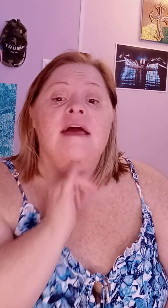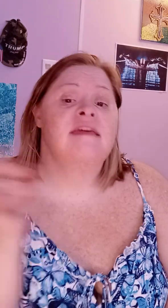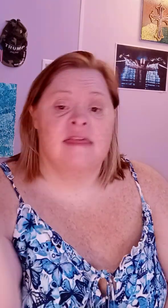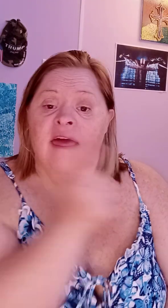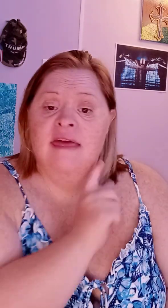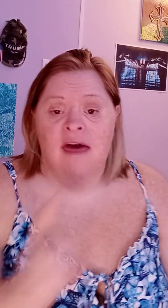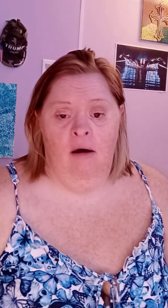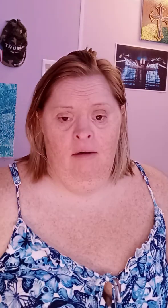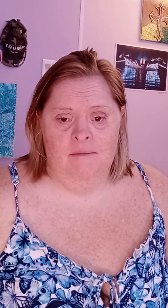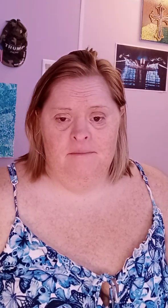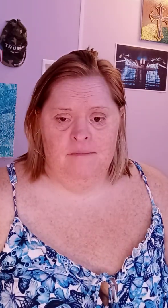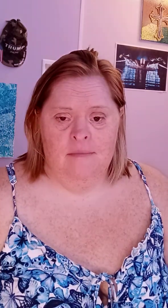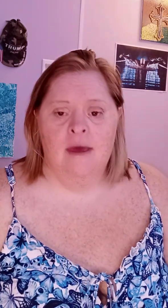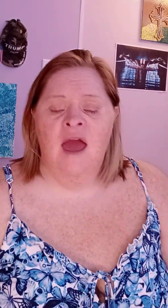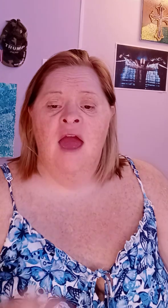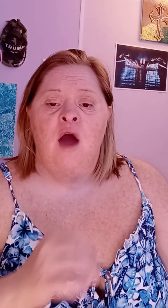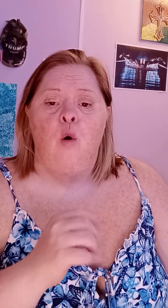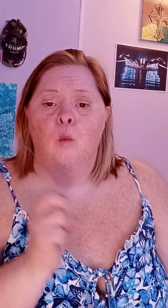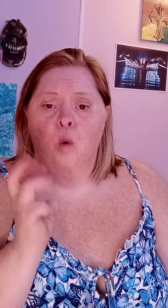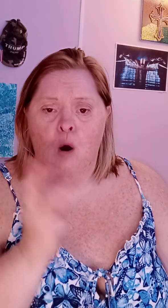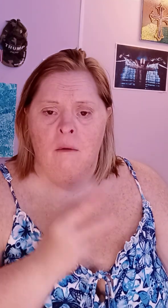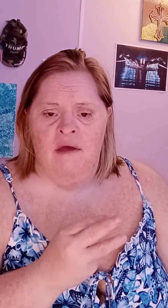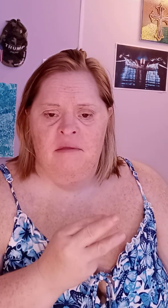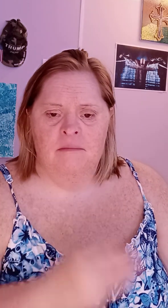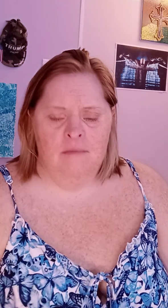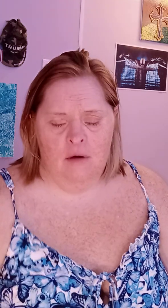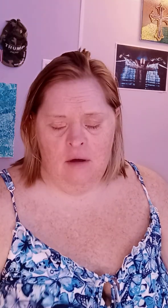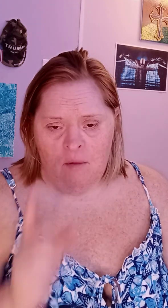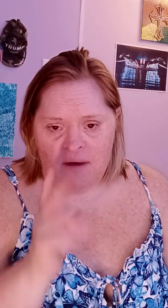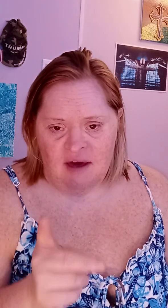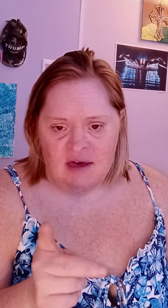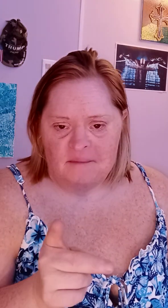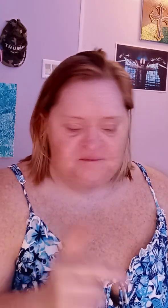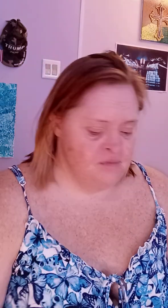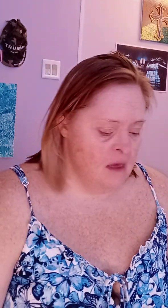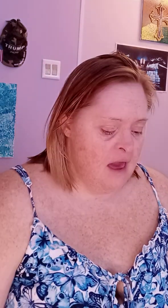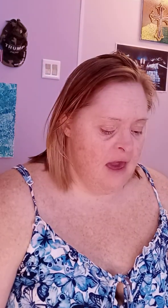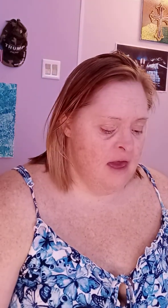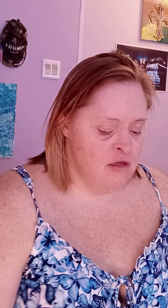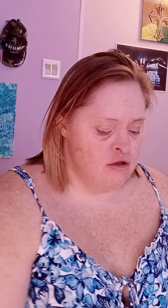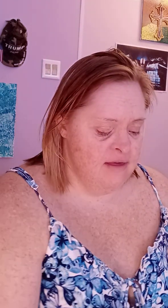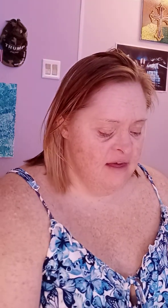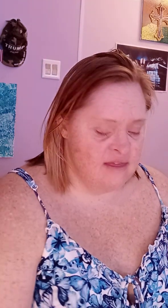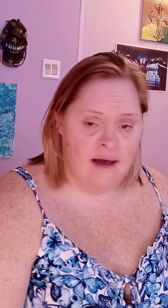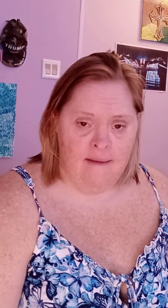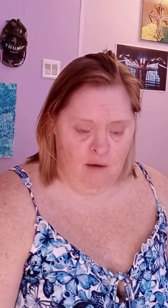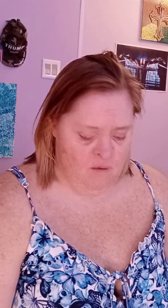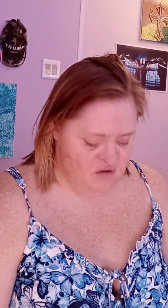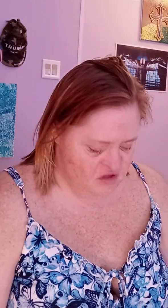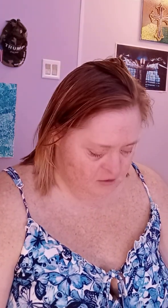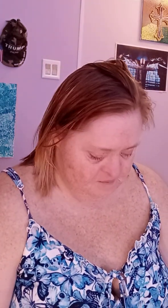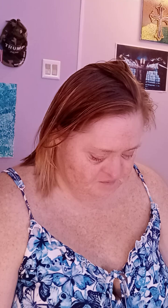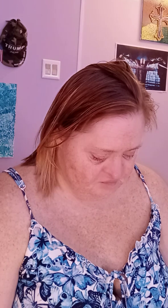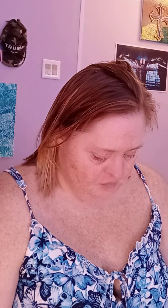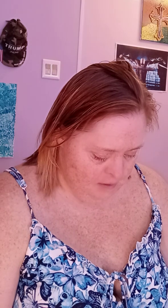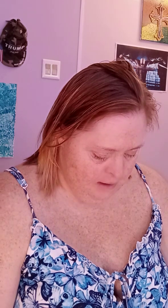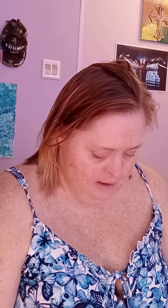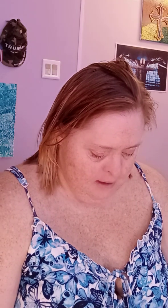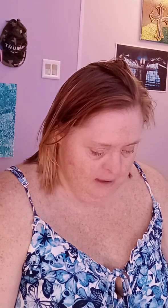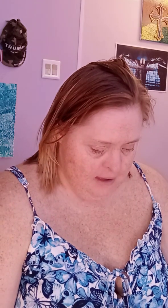is Danielle Warren, okay? And she does sign language.